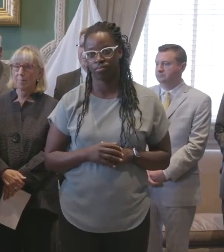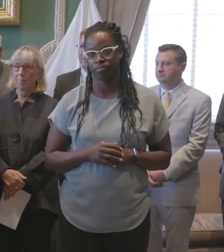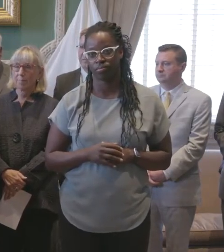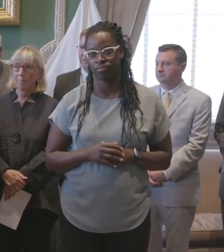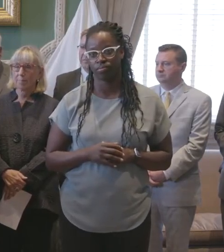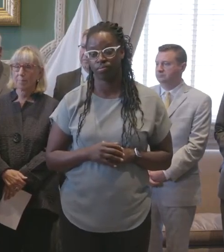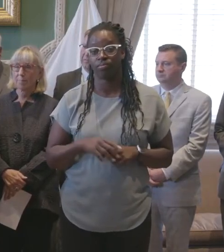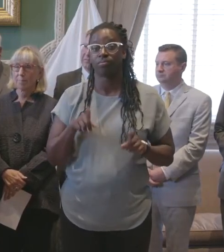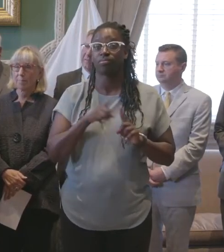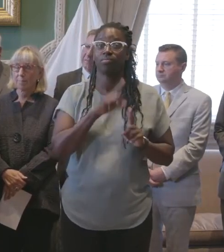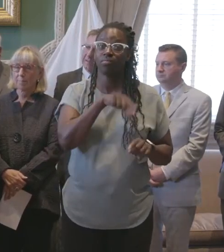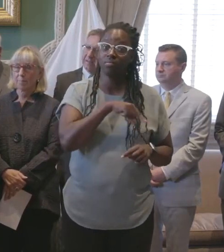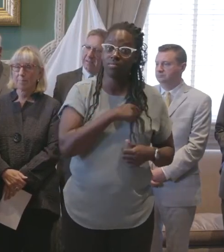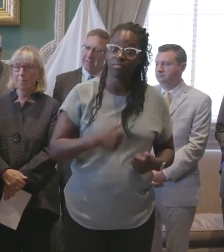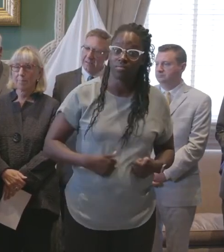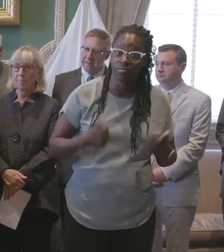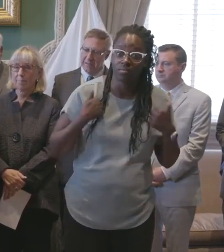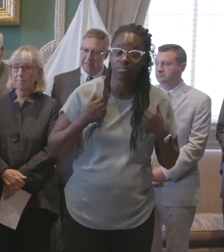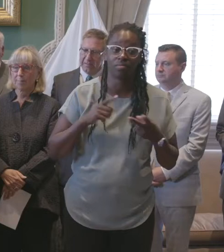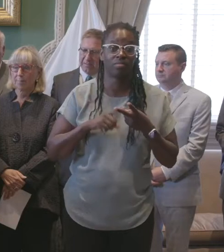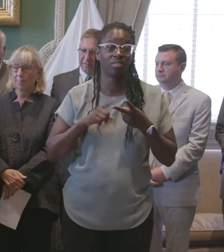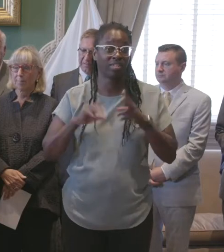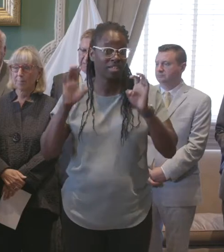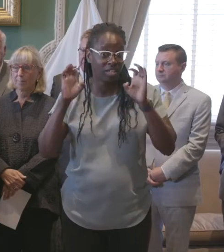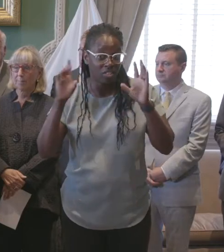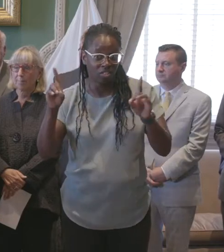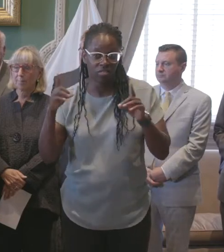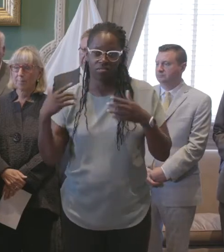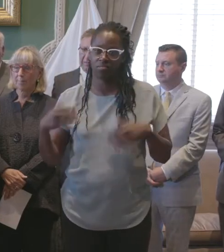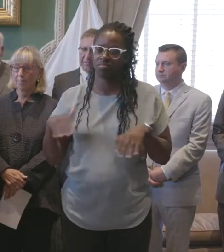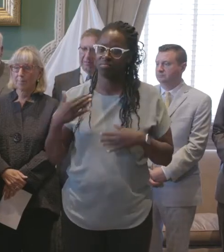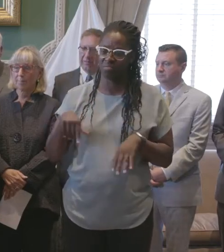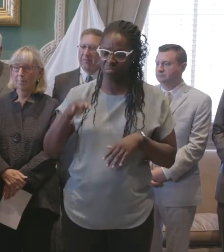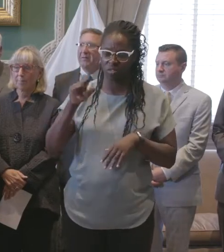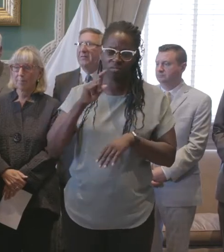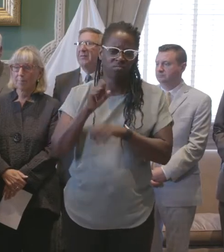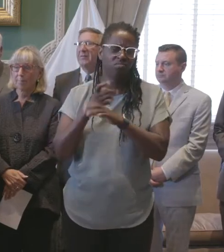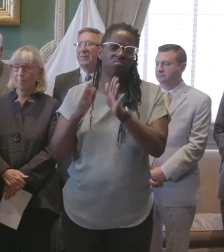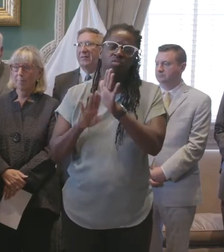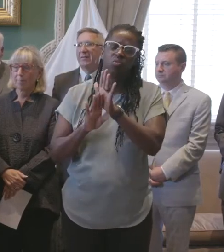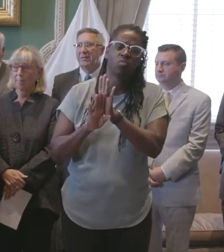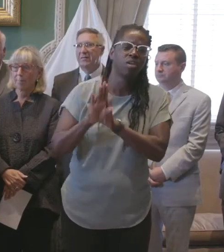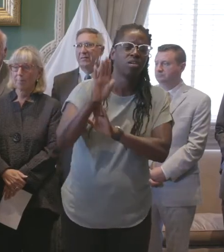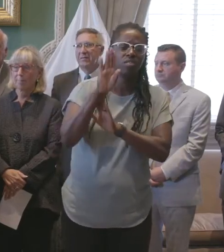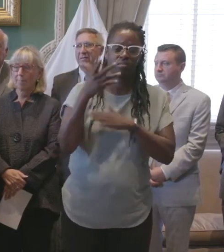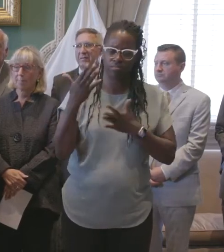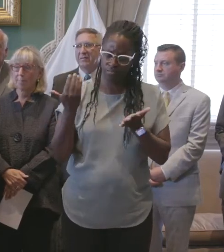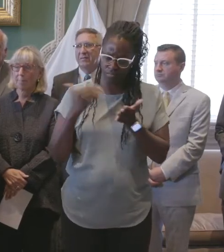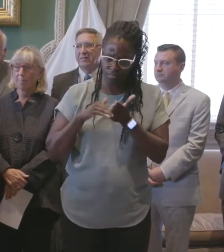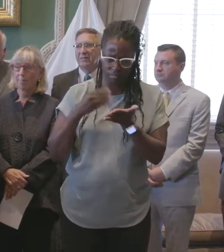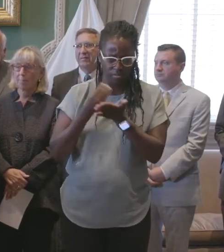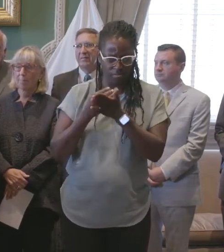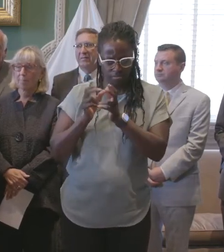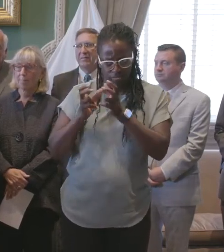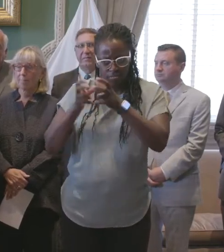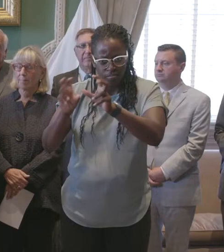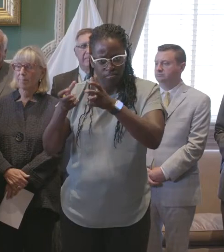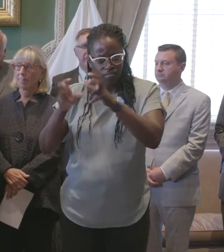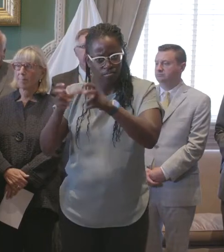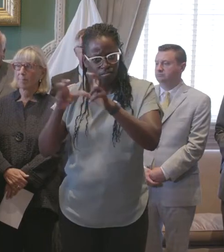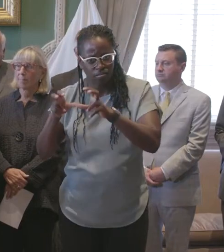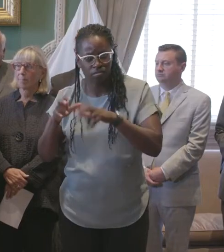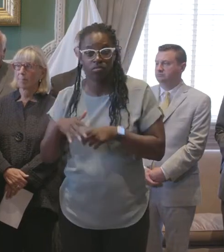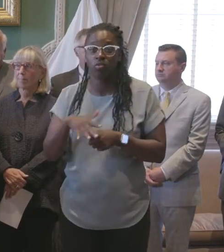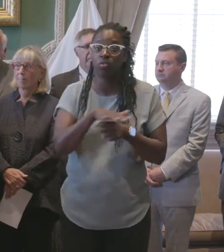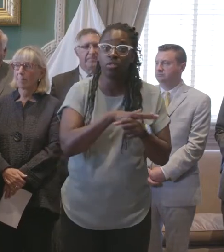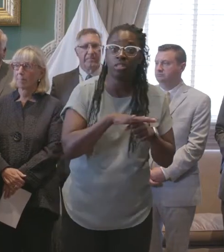life to education and talent. And by working collaboratively, we are able to deliver on these investments with a strong focus on regional equity and meeting the